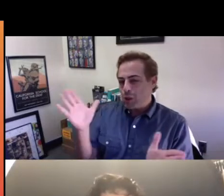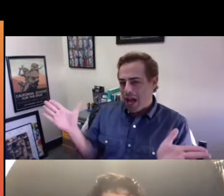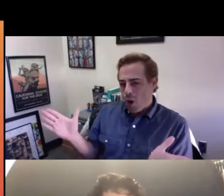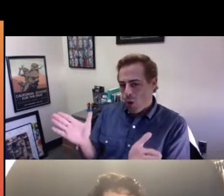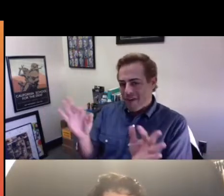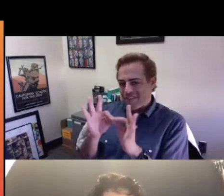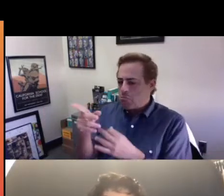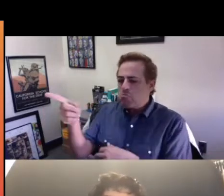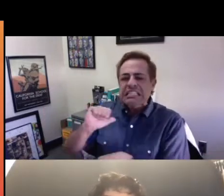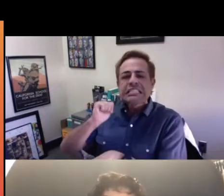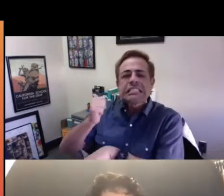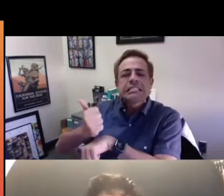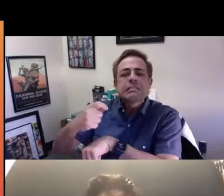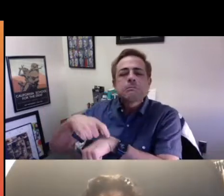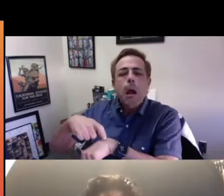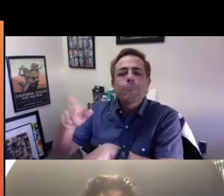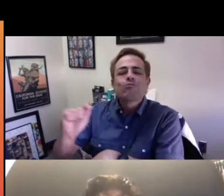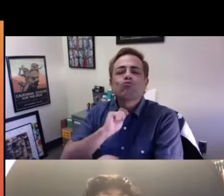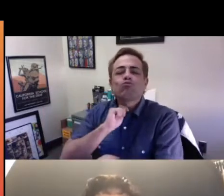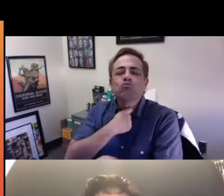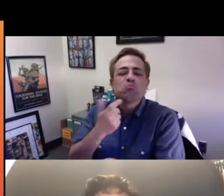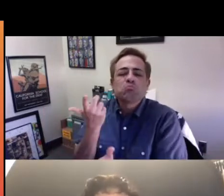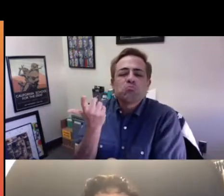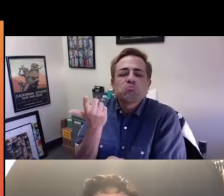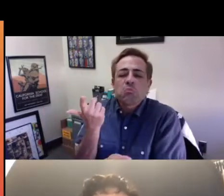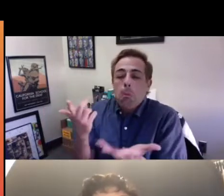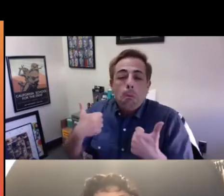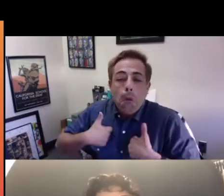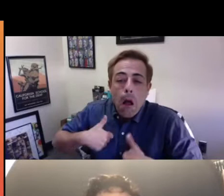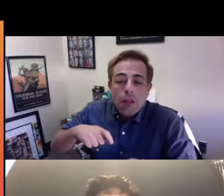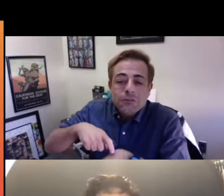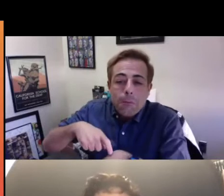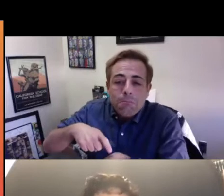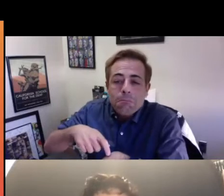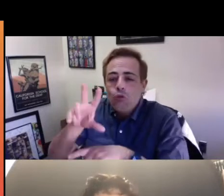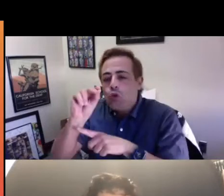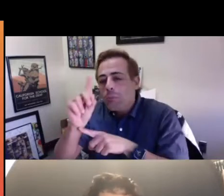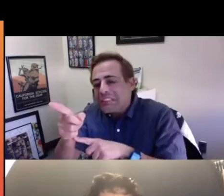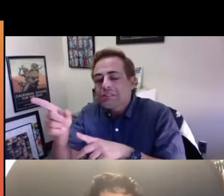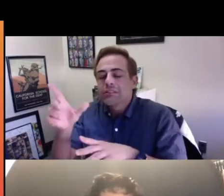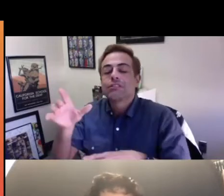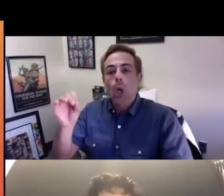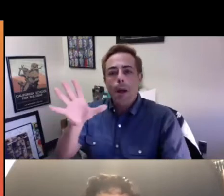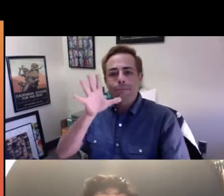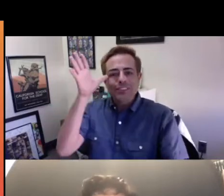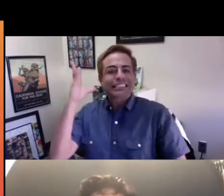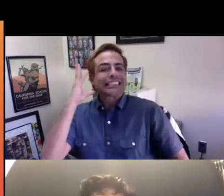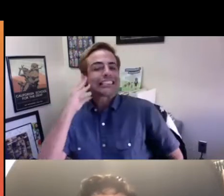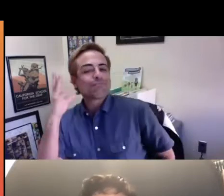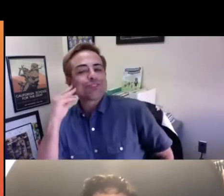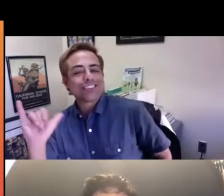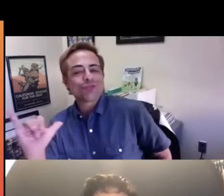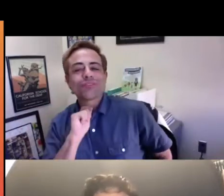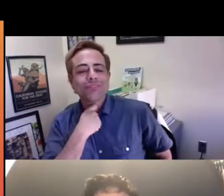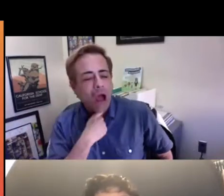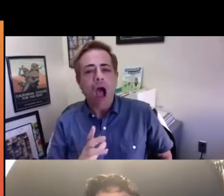SimCom, but it's not, but we encourage families to try to set a time to turn off their voice, maybe bath time, 30 minutes,